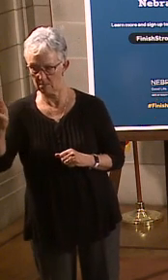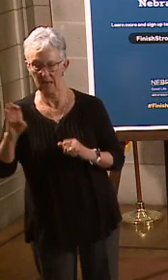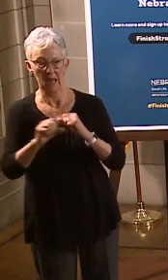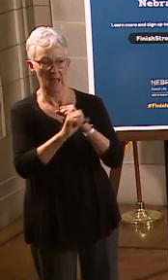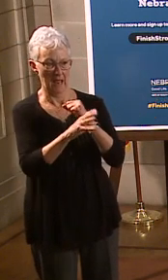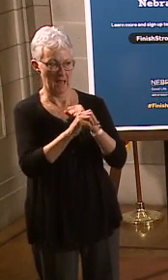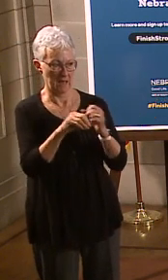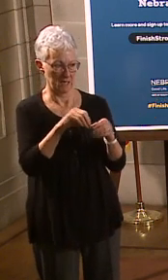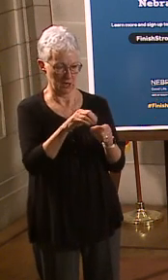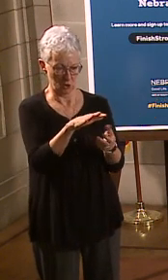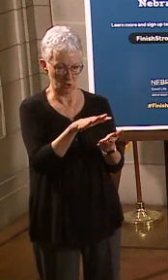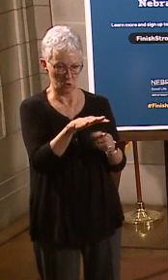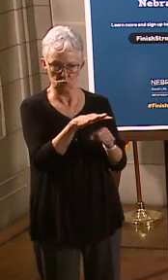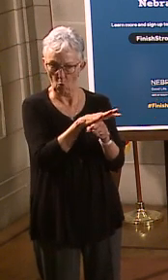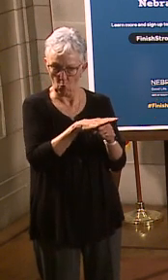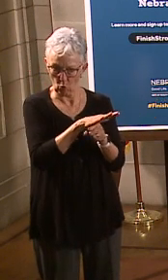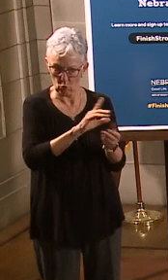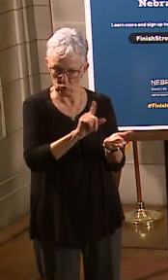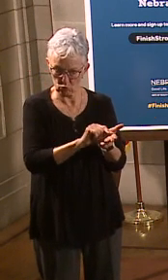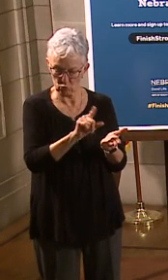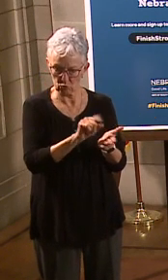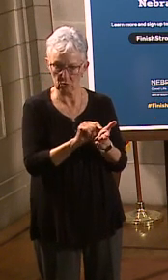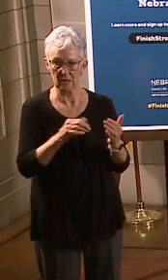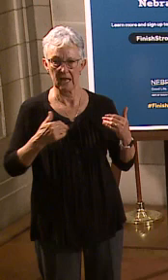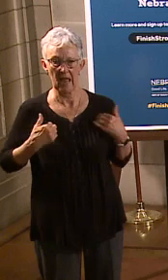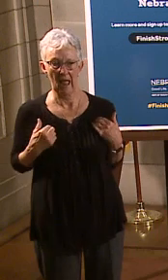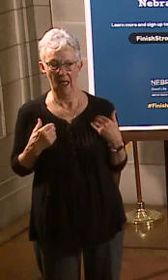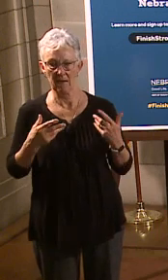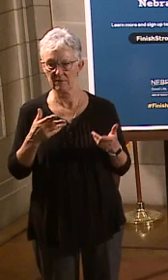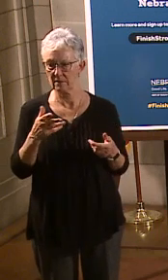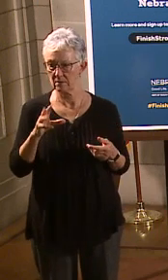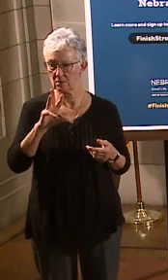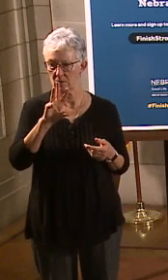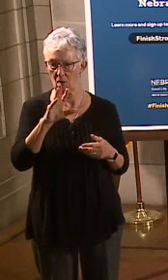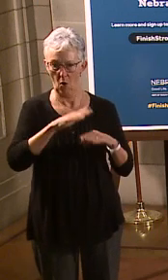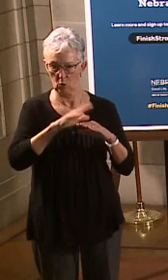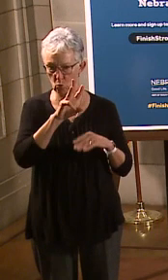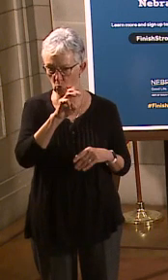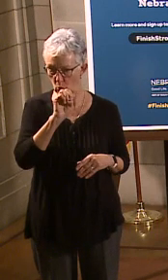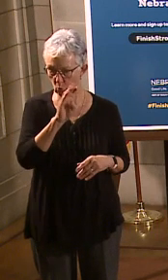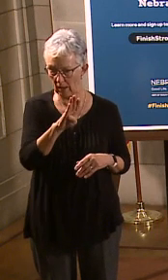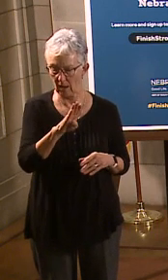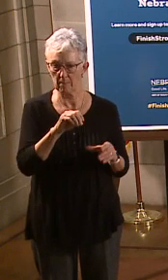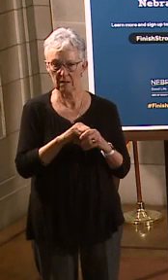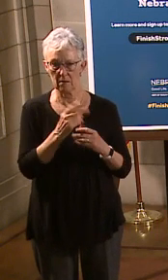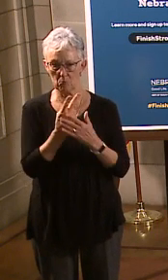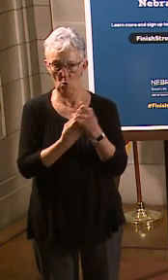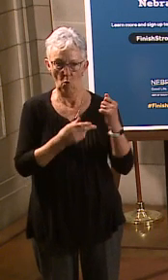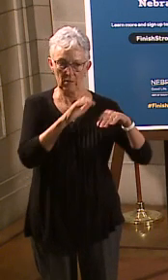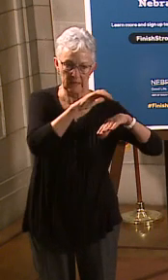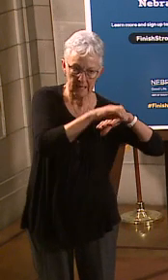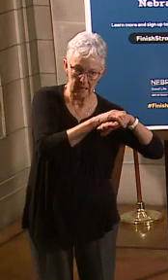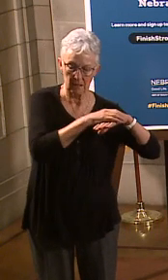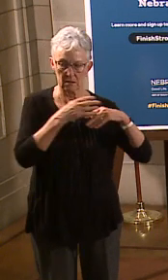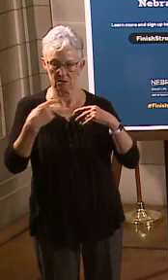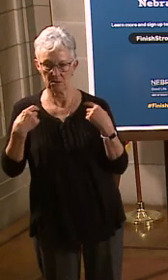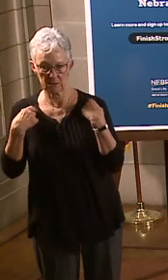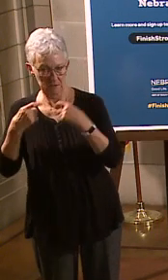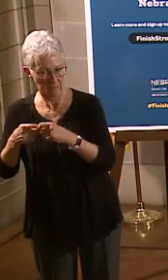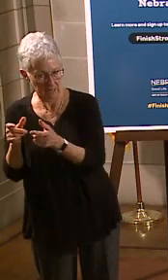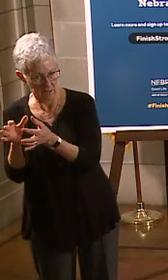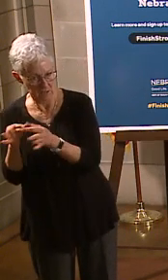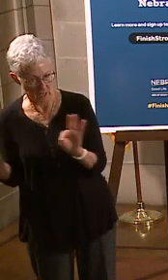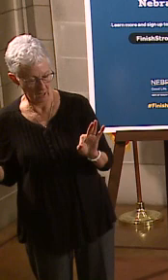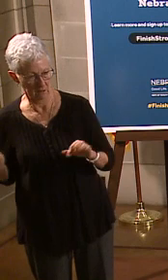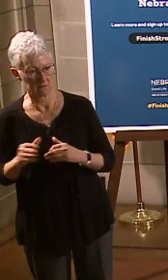papers. We have digital ads out. We have those in both Spanish language and in English language. There are social media campaigns.